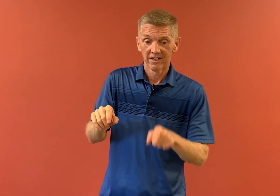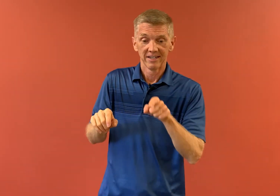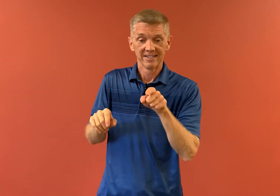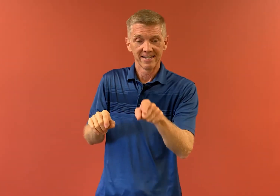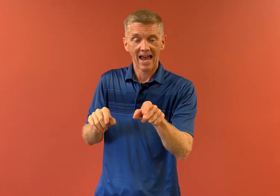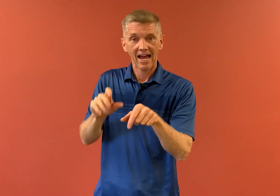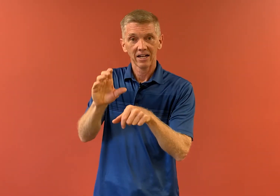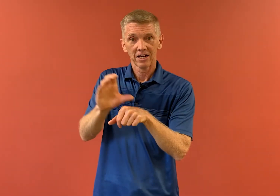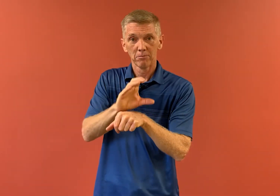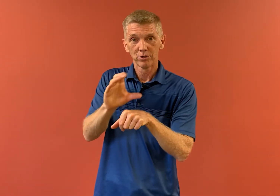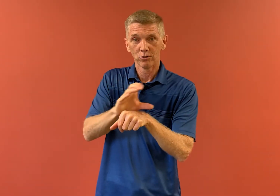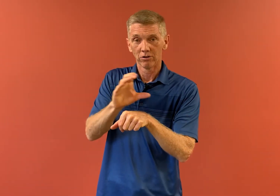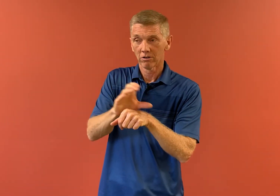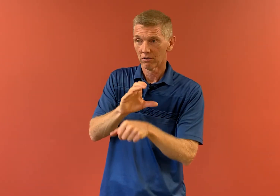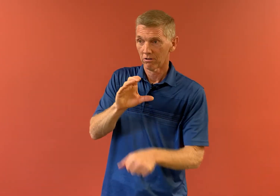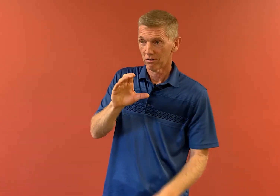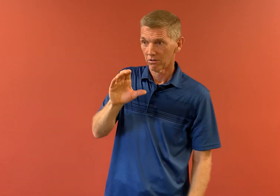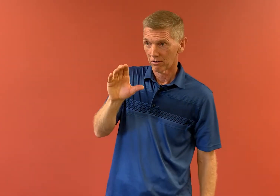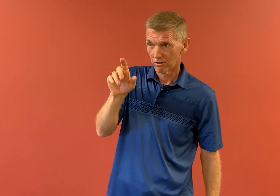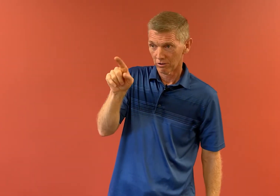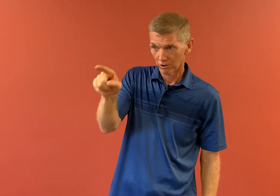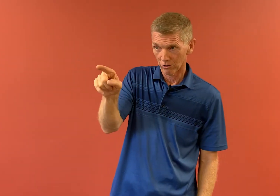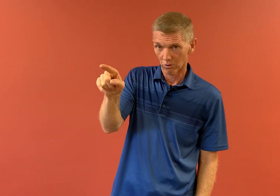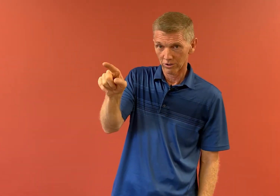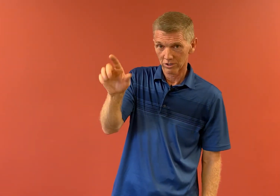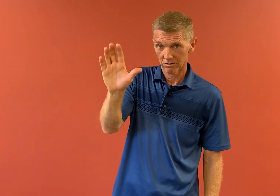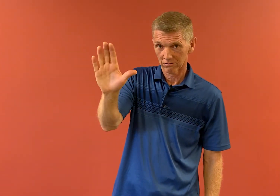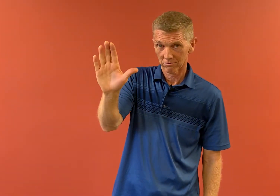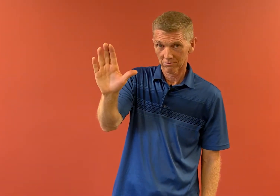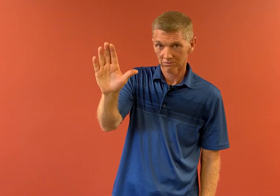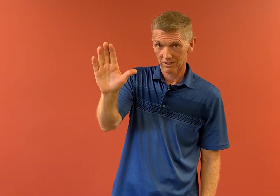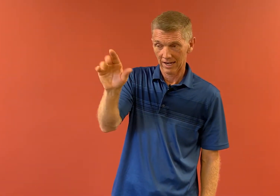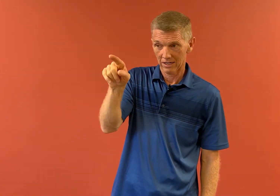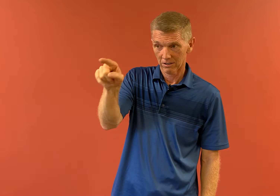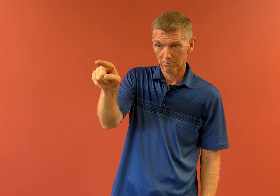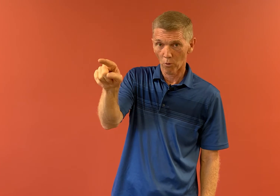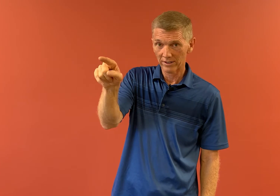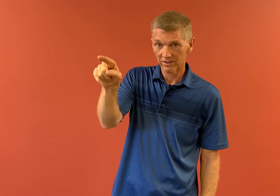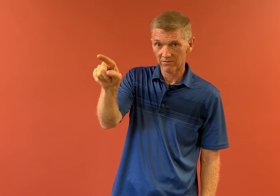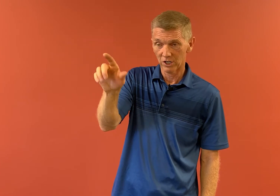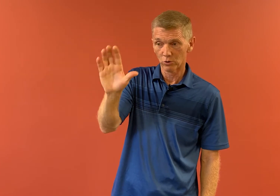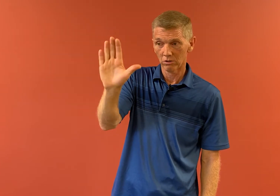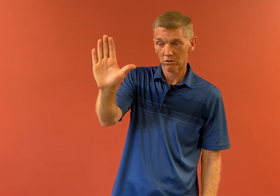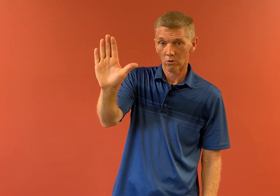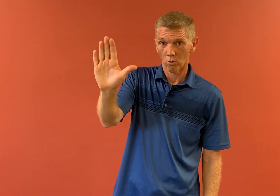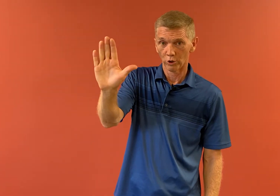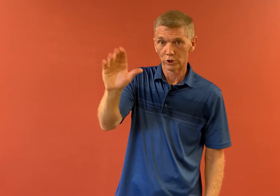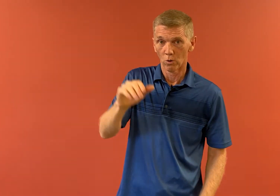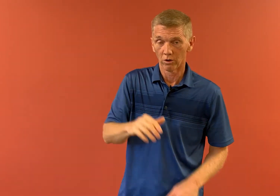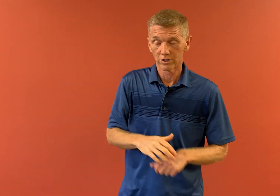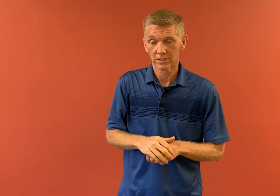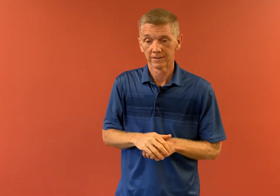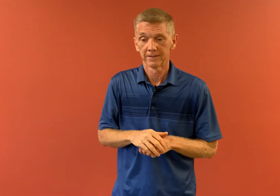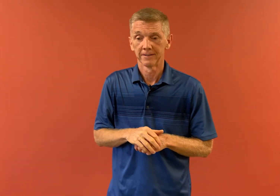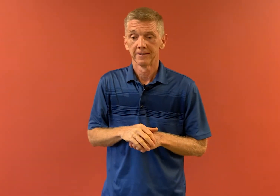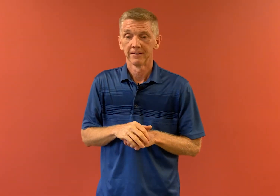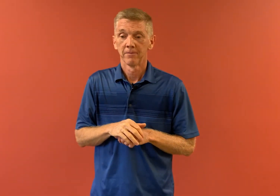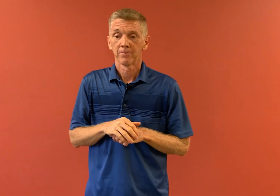Is that computer yours? Okay. Point to the individual or yours. All